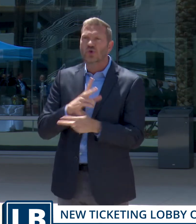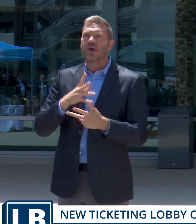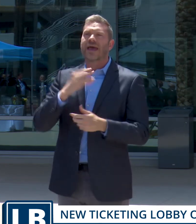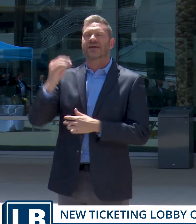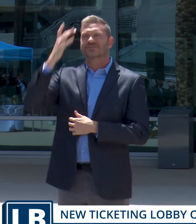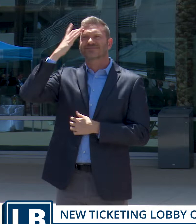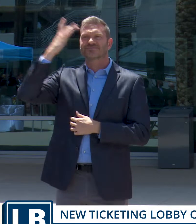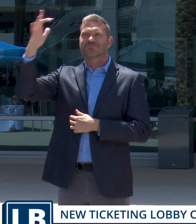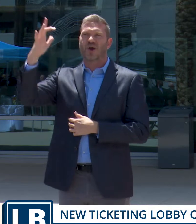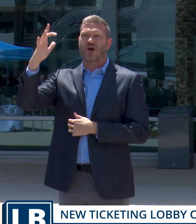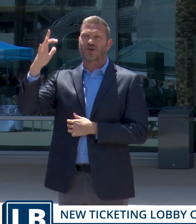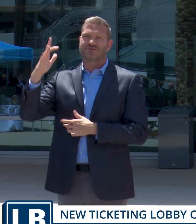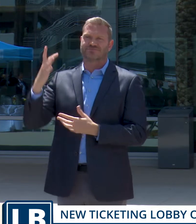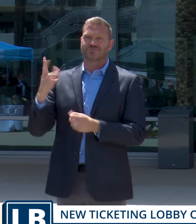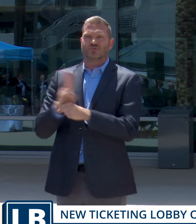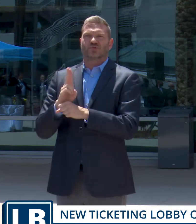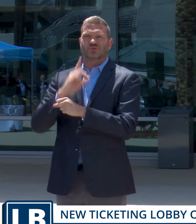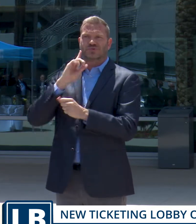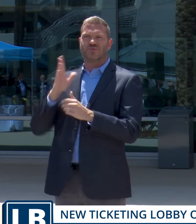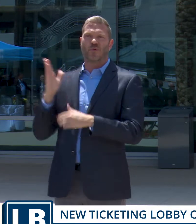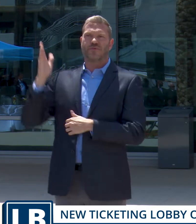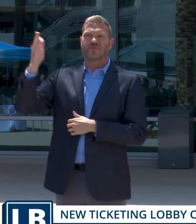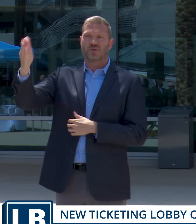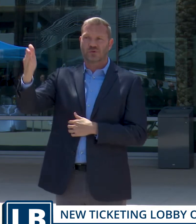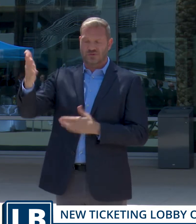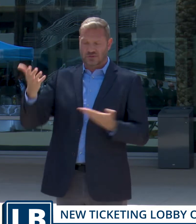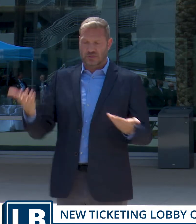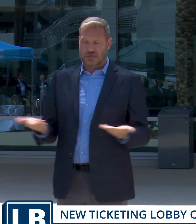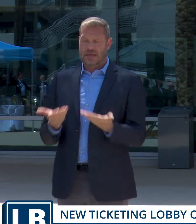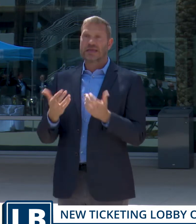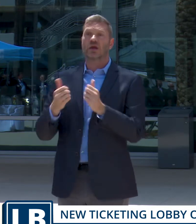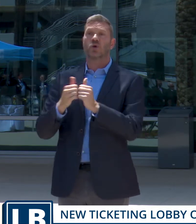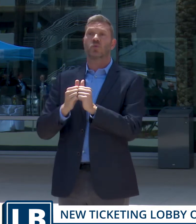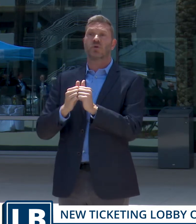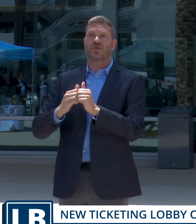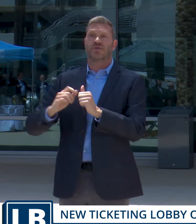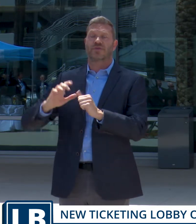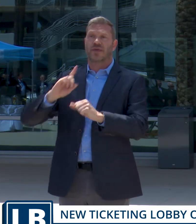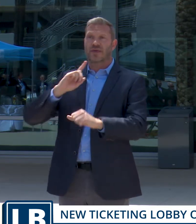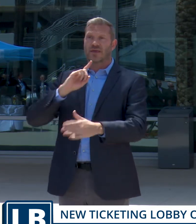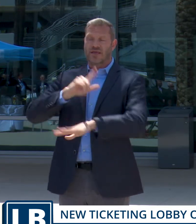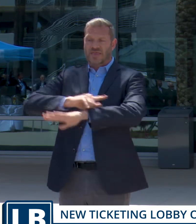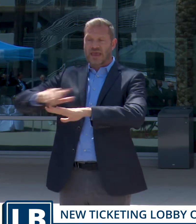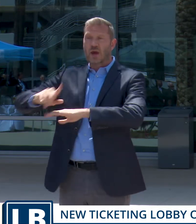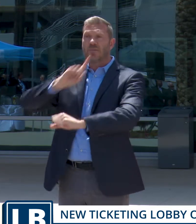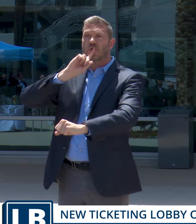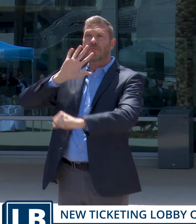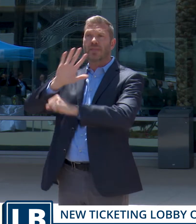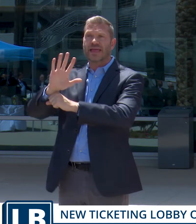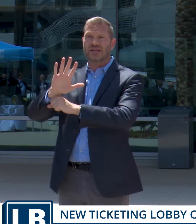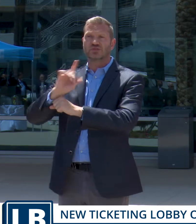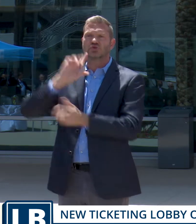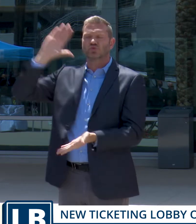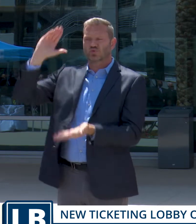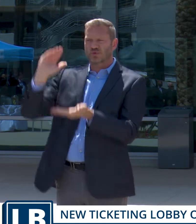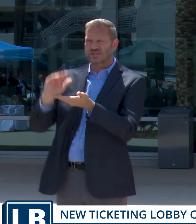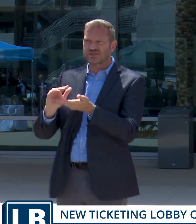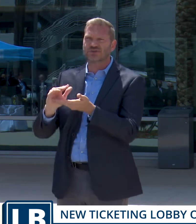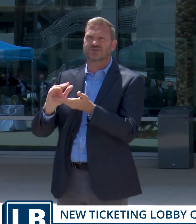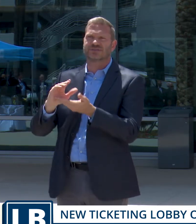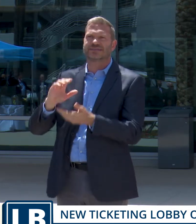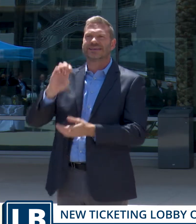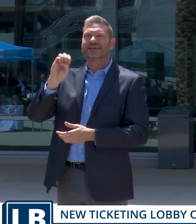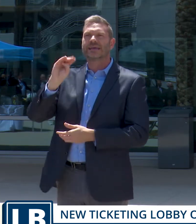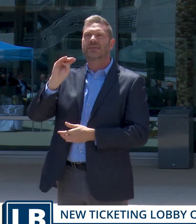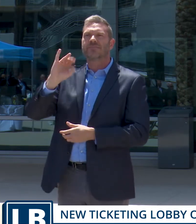future. This, along with our airport's recent pledge to reduce emissions by 20% in